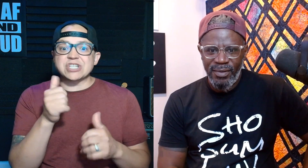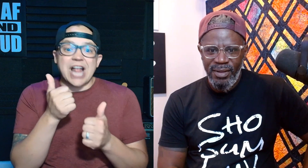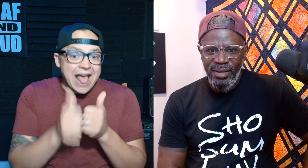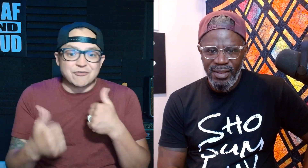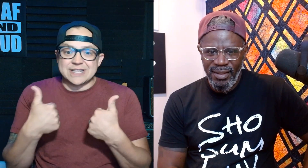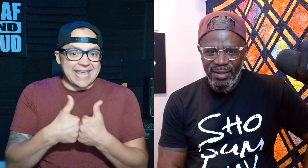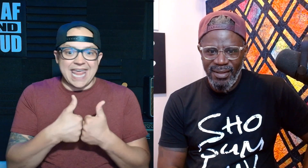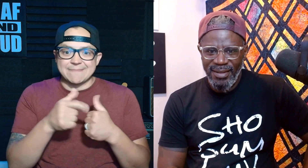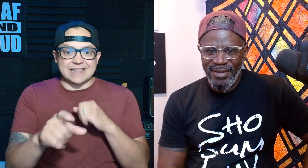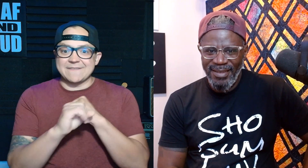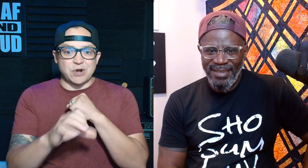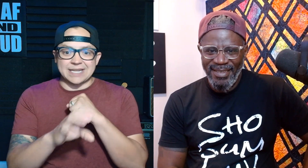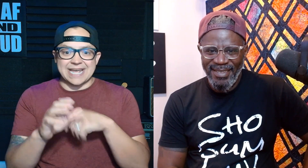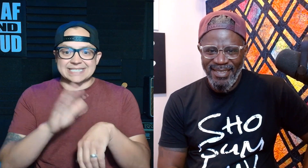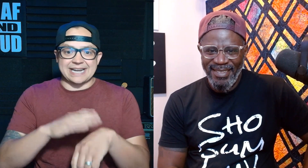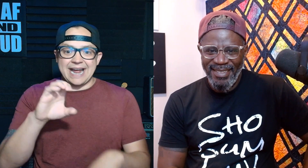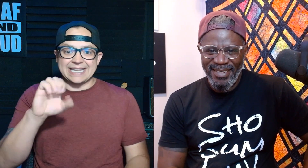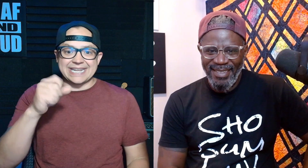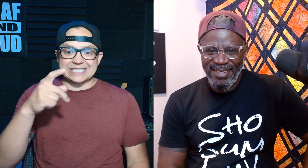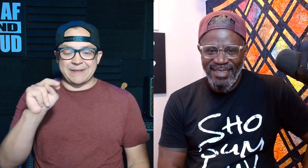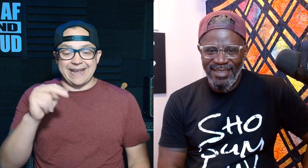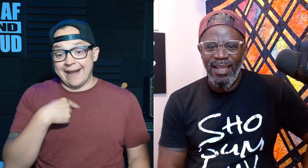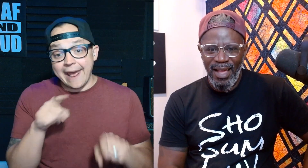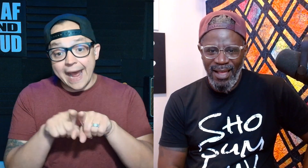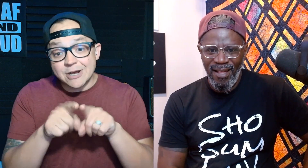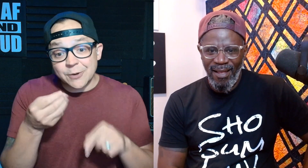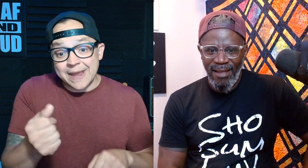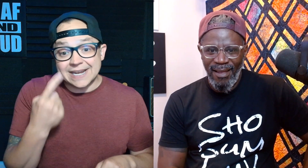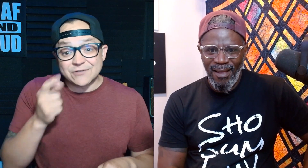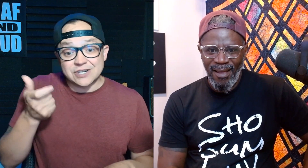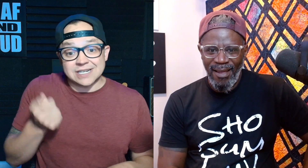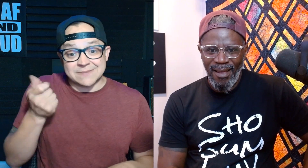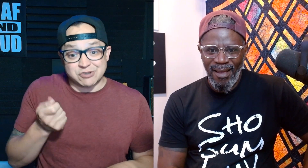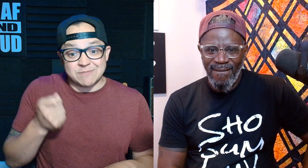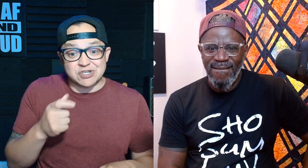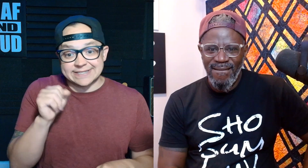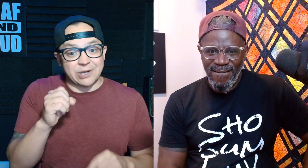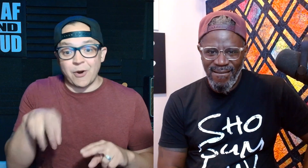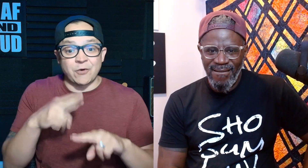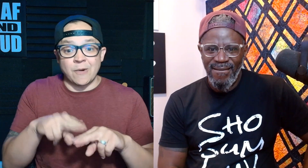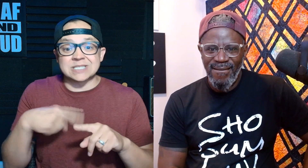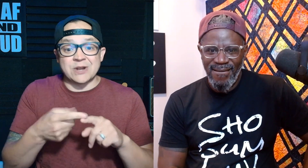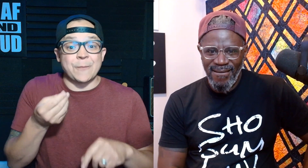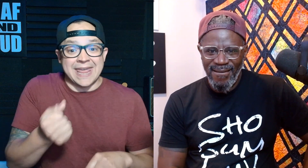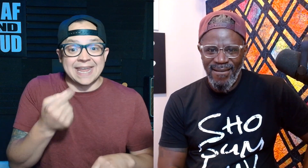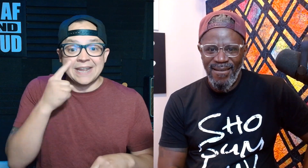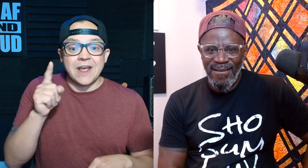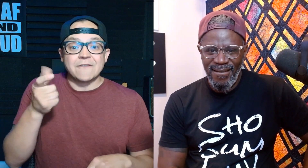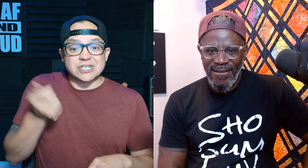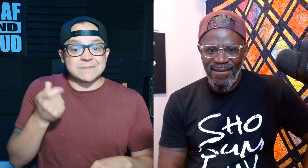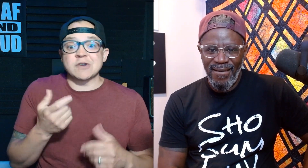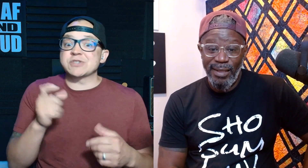watching. I've watched every game that they've broadcasted on ESPN. I'm also paying for a subscription. So, of course, when you're